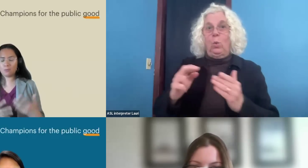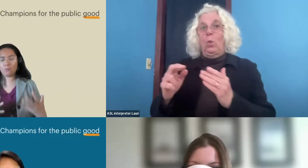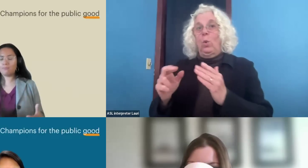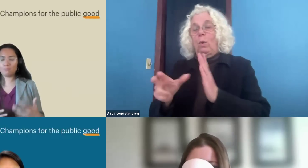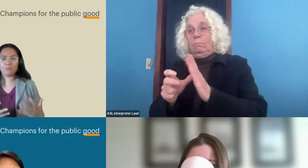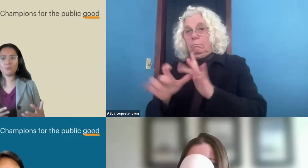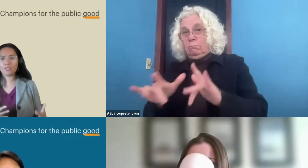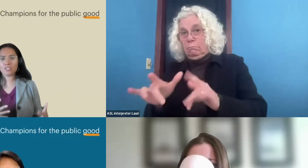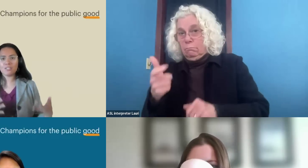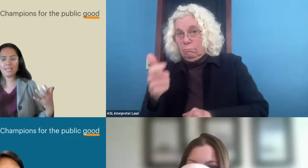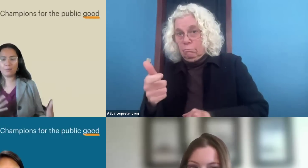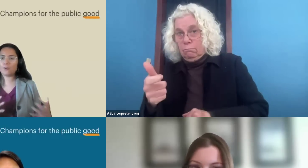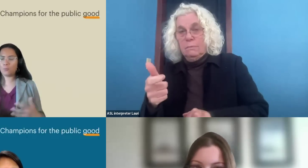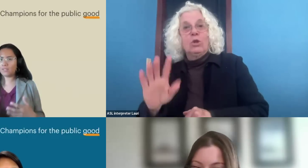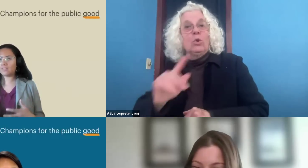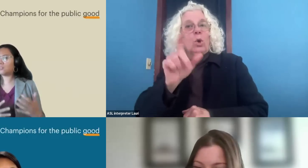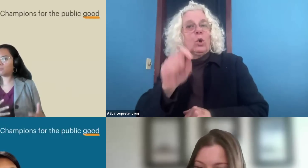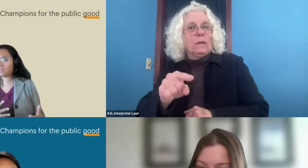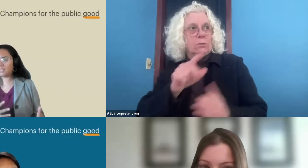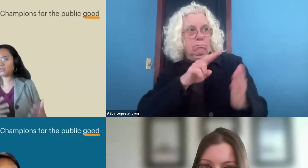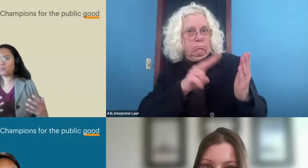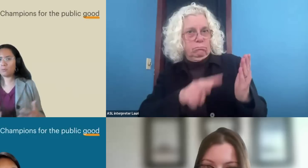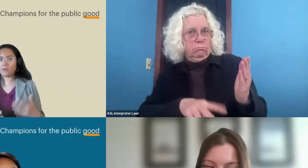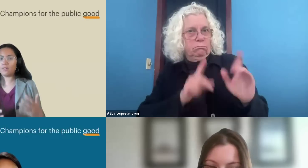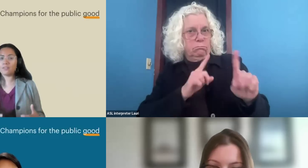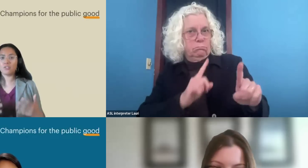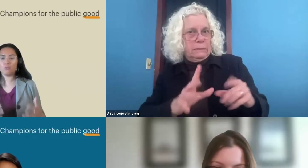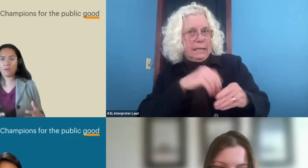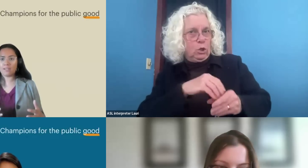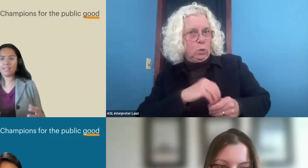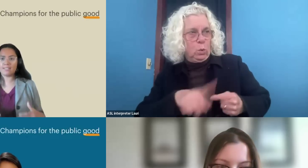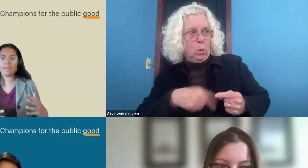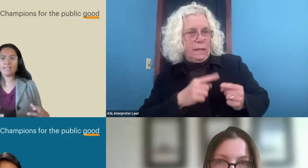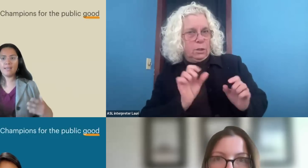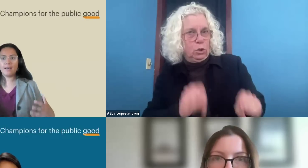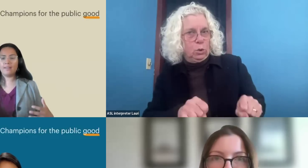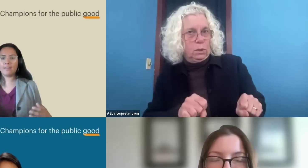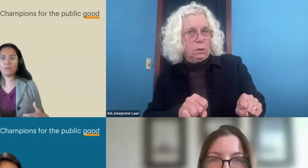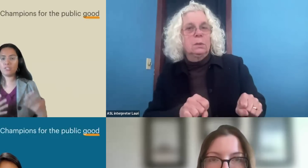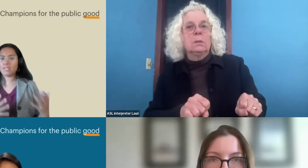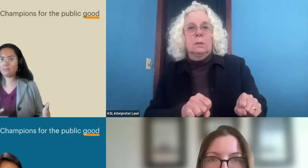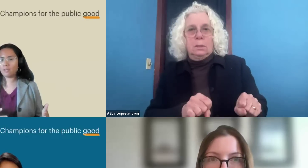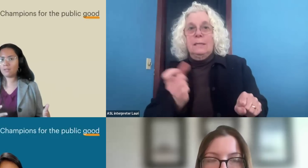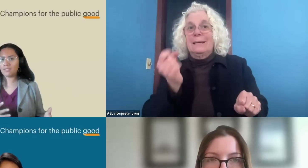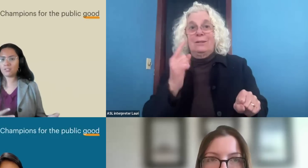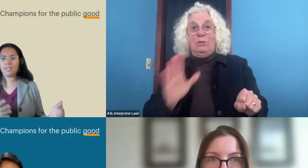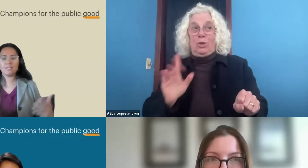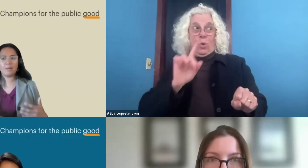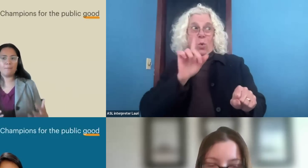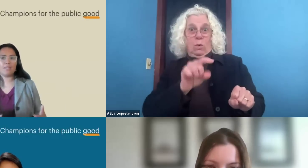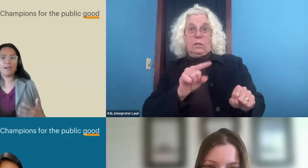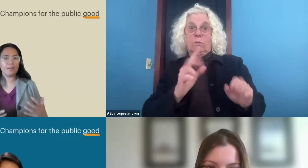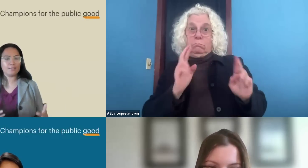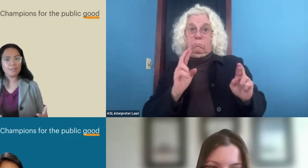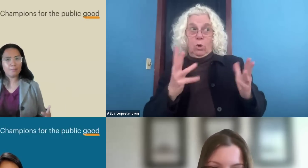questions as we could. We read most of the questions and we incorporate this into a presentation one way or another. So we recognize that a lot of questions have already been answered